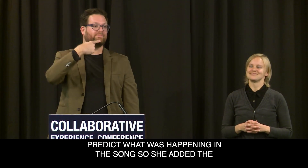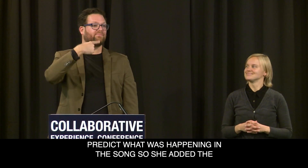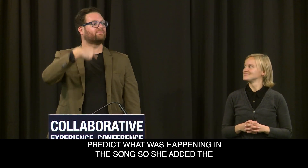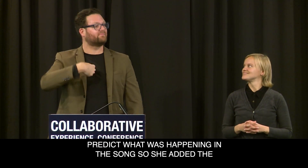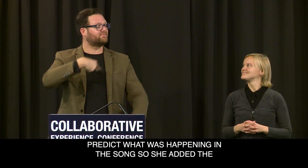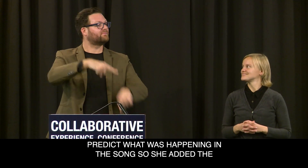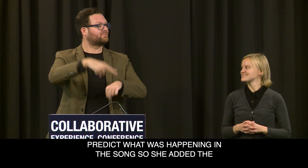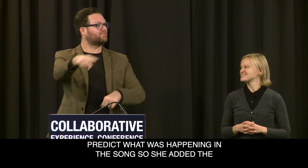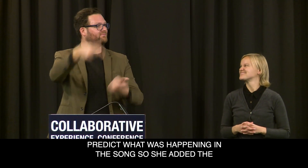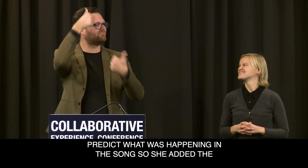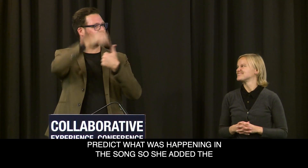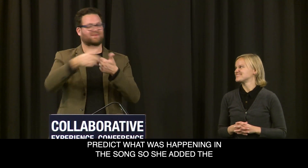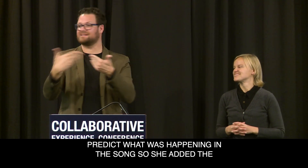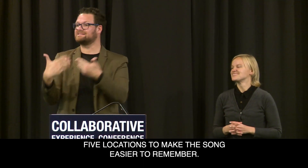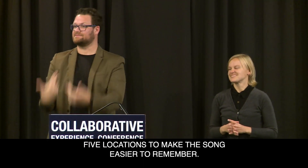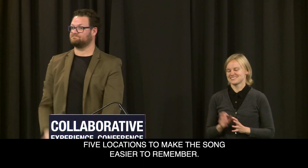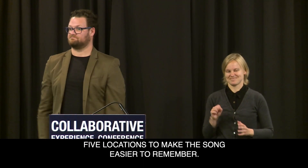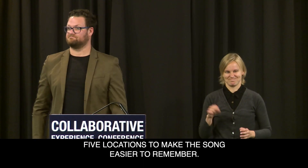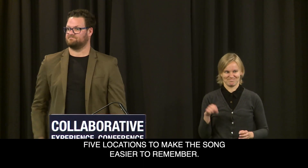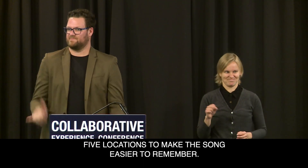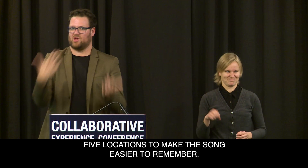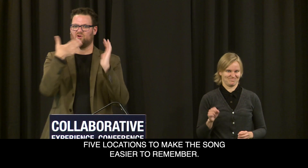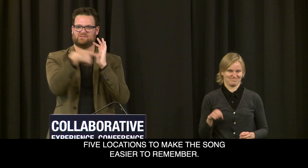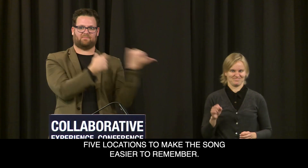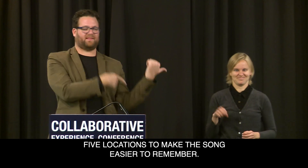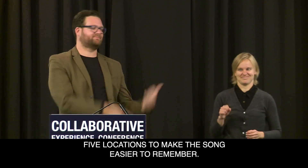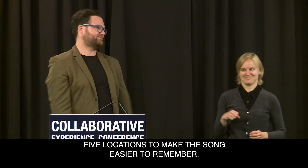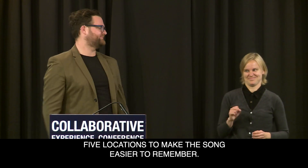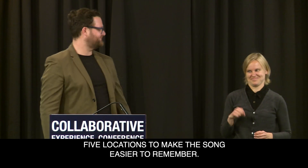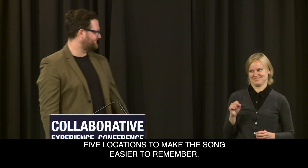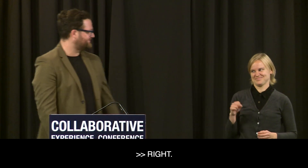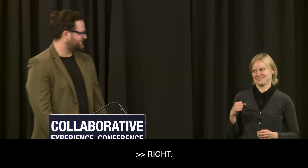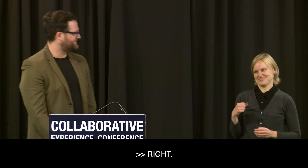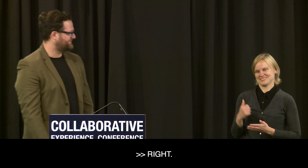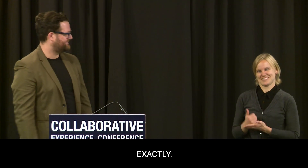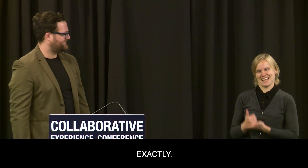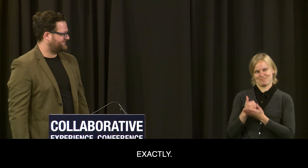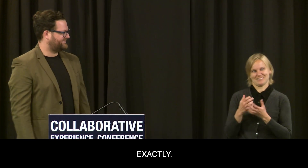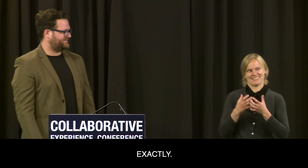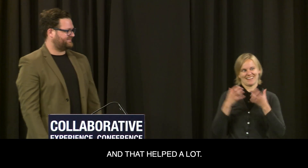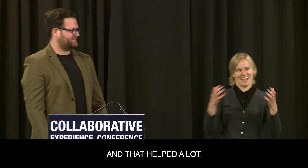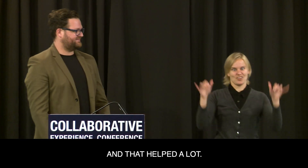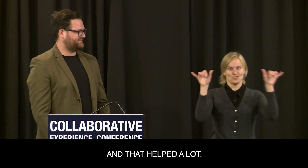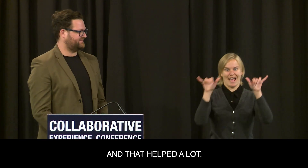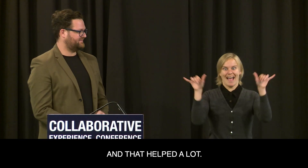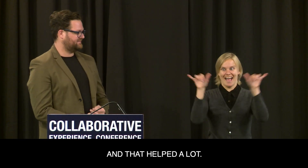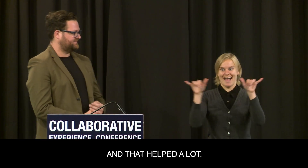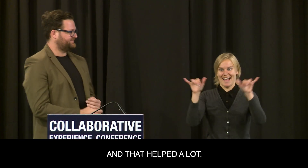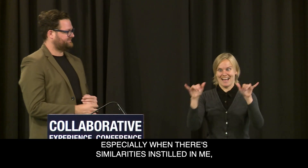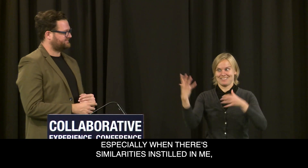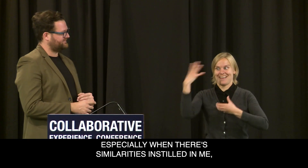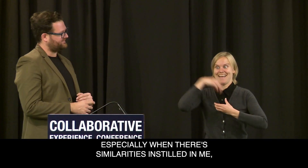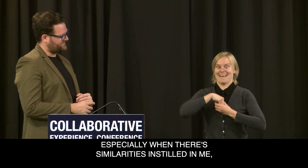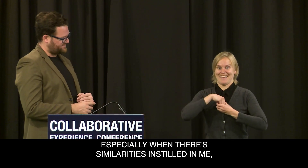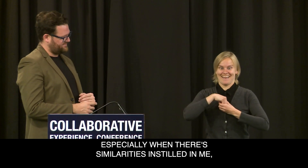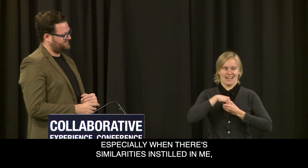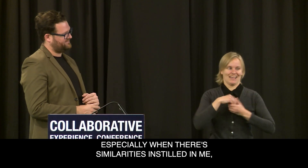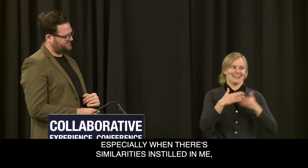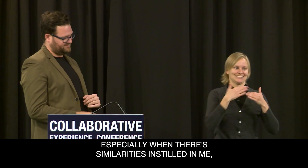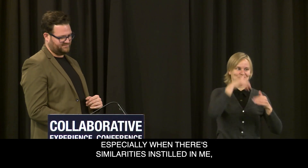happening in the song, so she added the 5 locations to make the song easier to remember. Right, exactly. And that helped a lot, especially when there are similarities that can